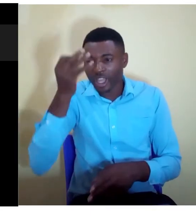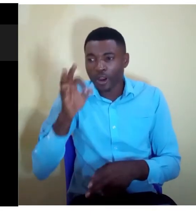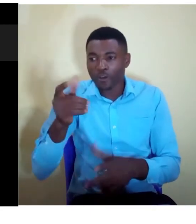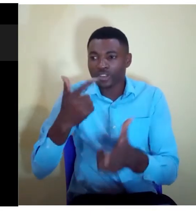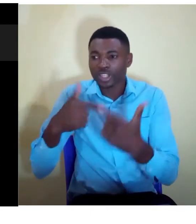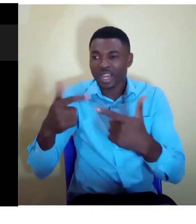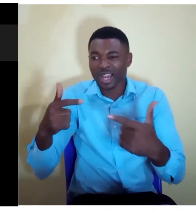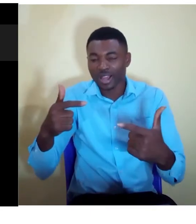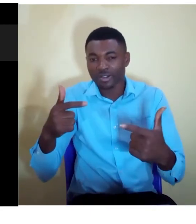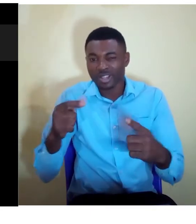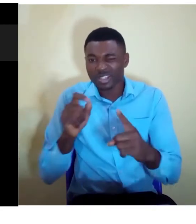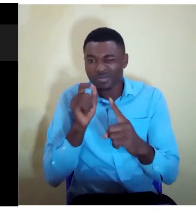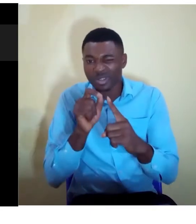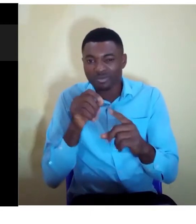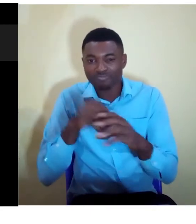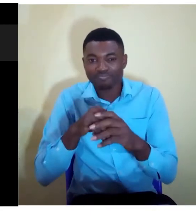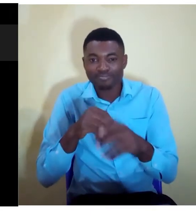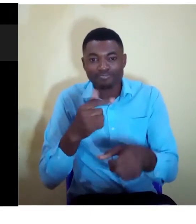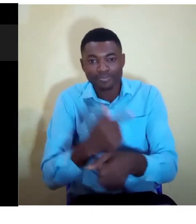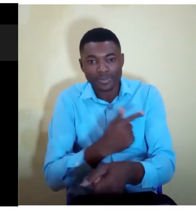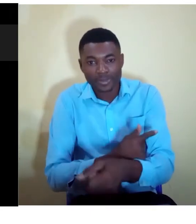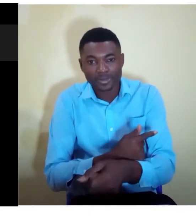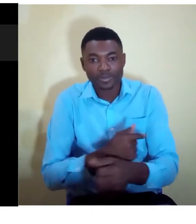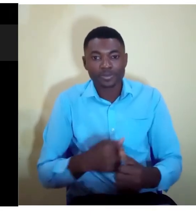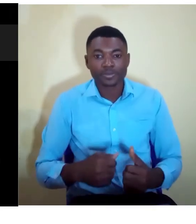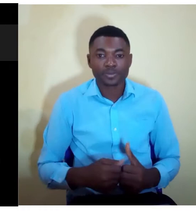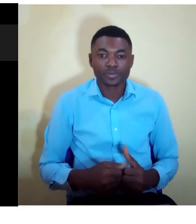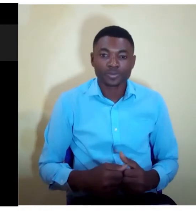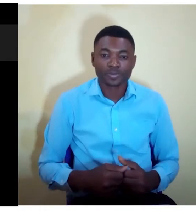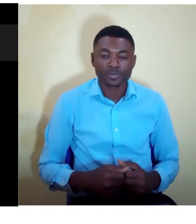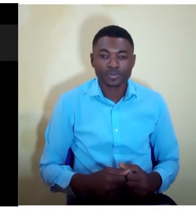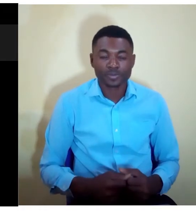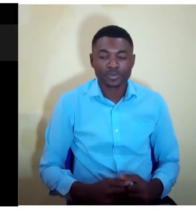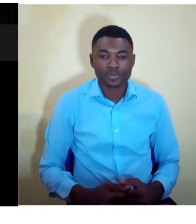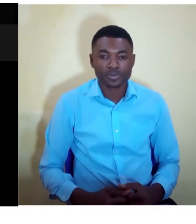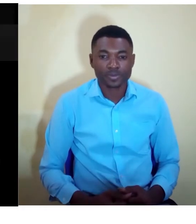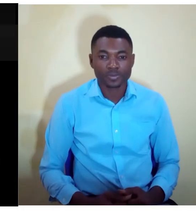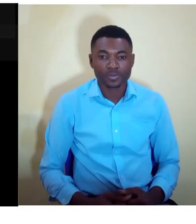language, specifically that has been said of his work in Ghana.